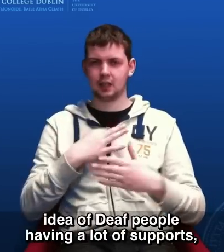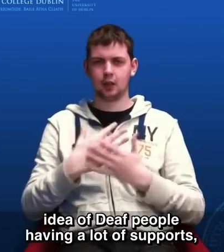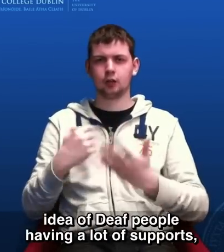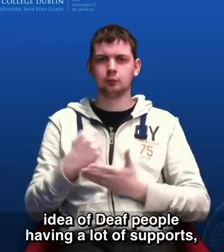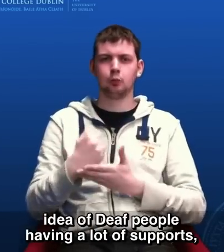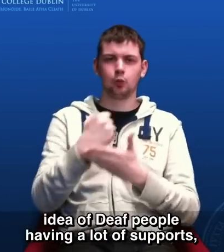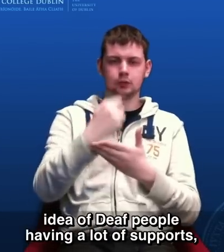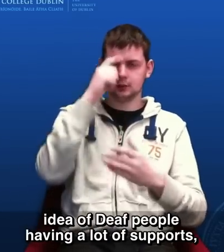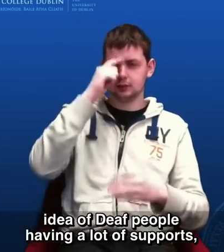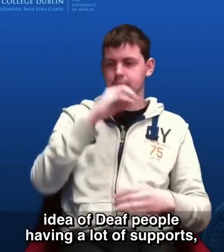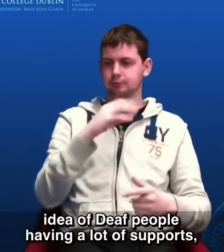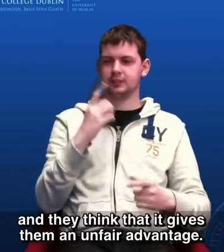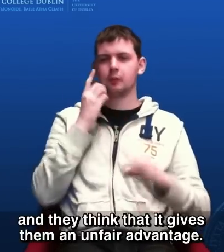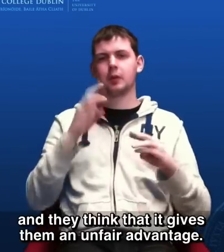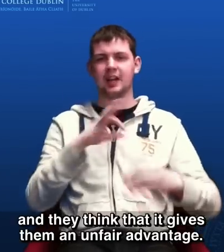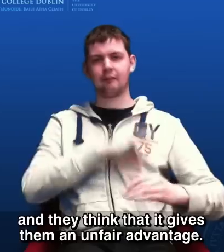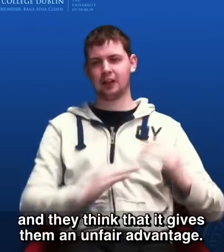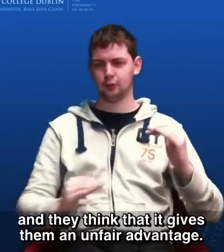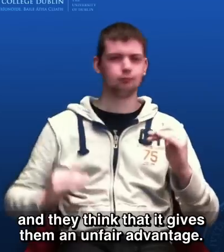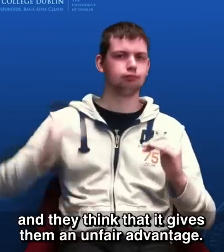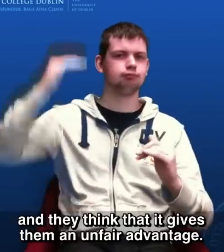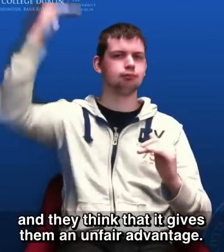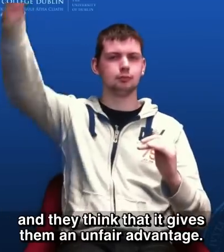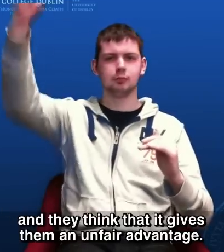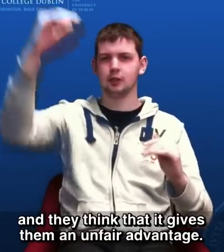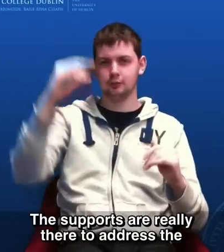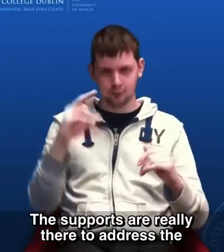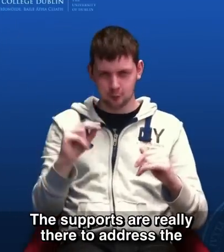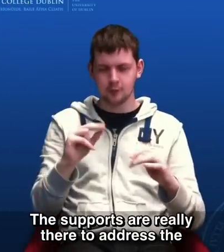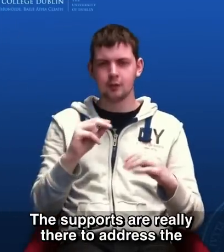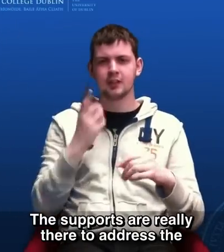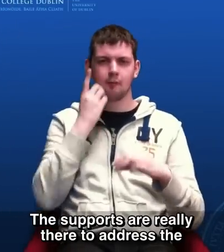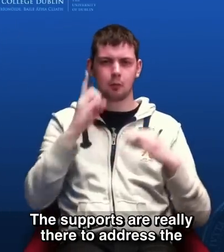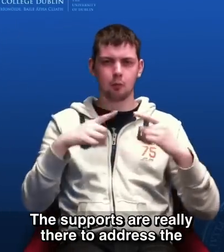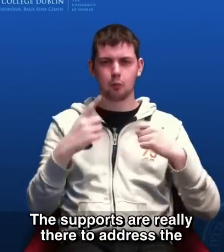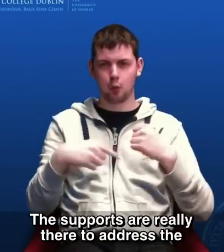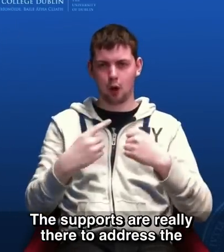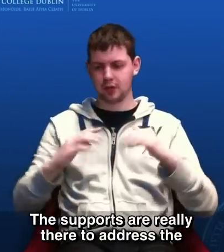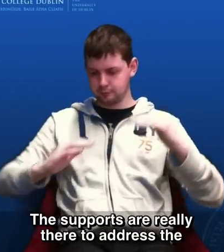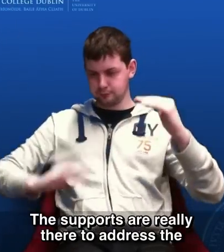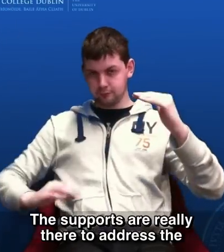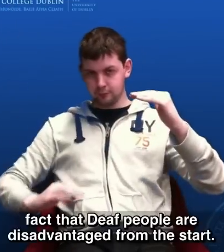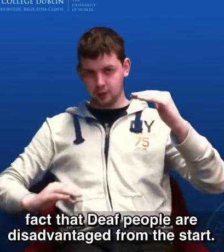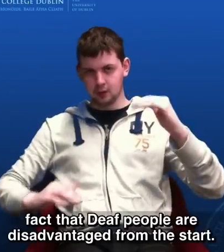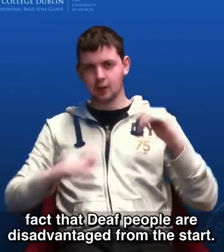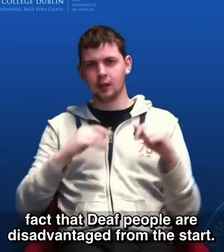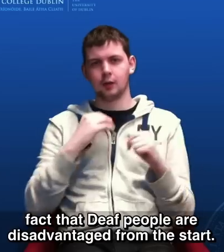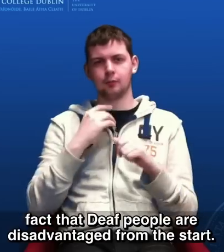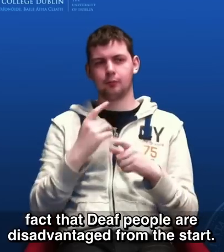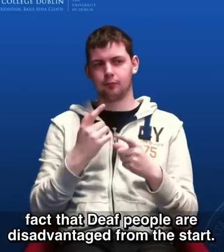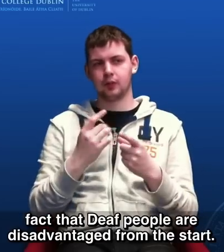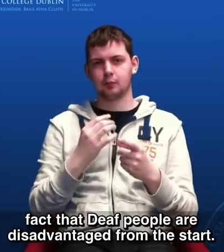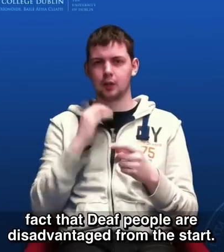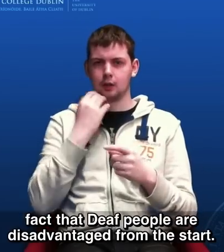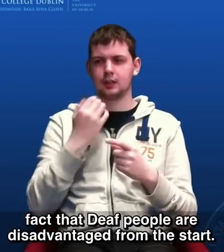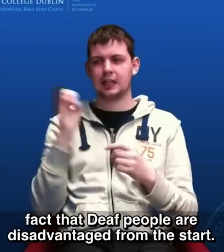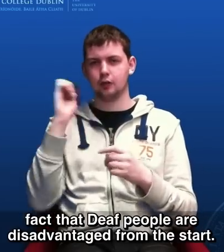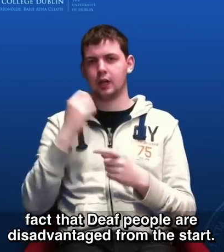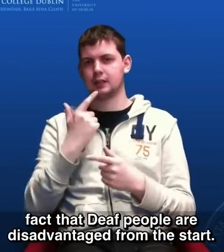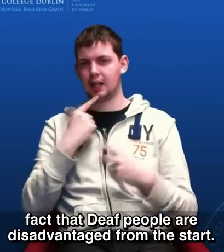having a lot of supports. And they think it gives them an unfair advantage. But it's really to address the fact that deaf people are disadvantaged from the start.